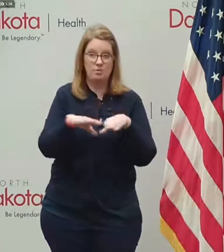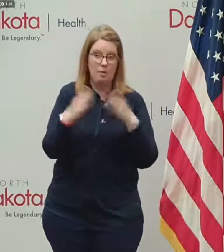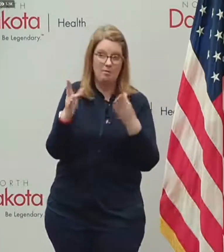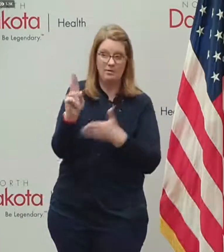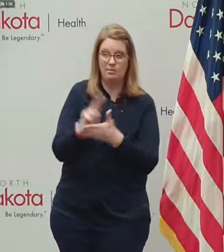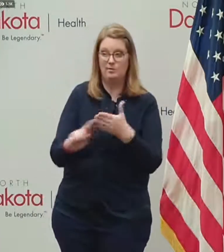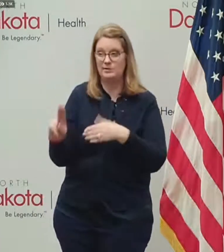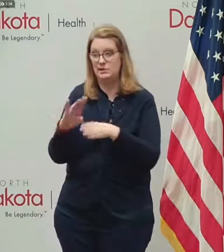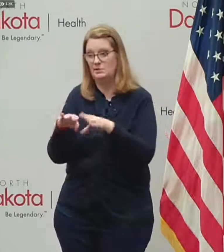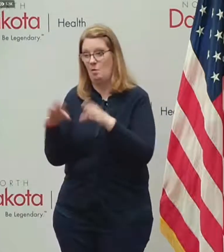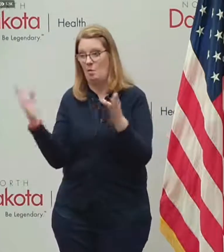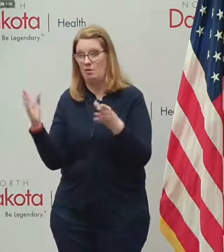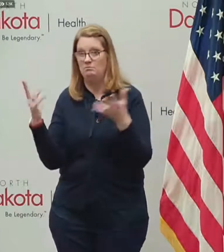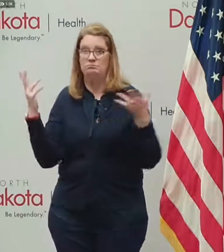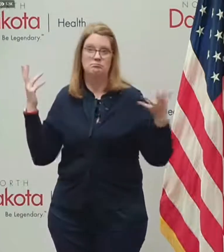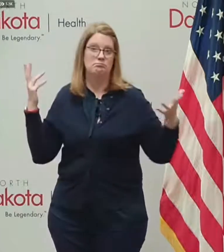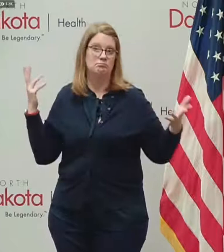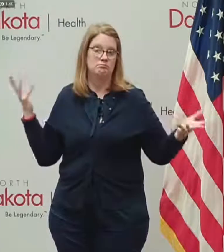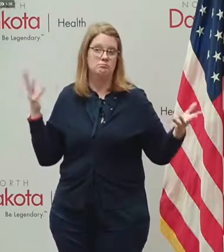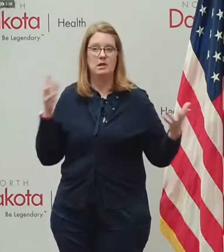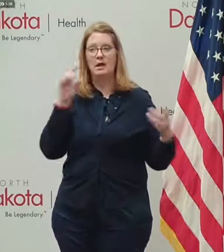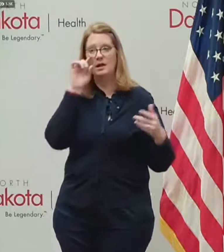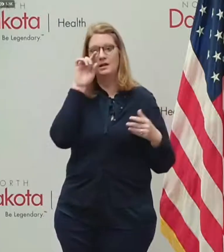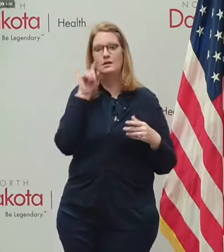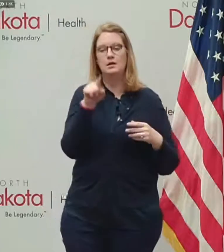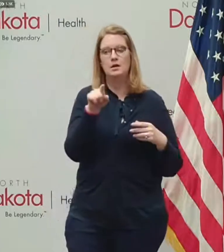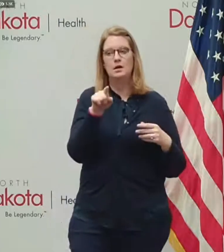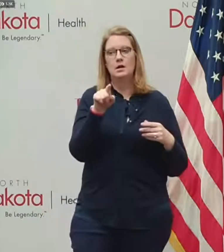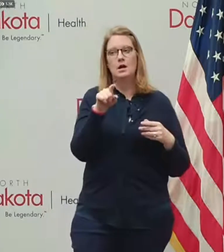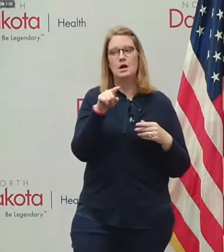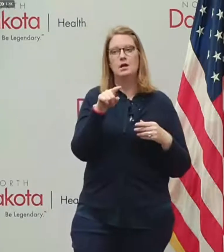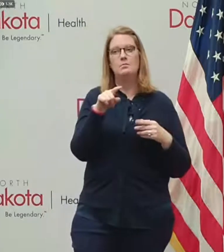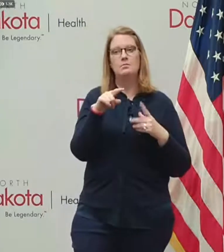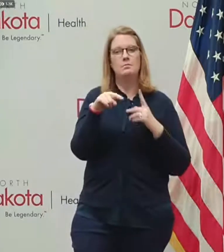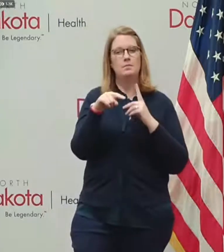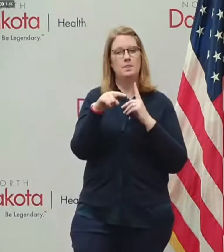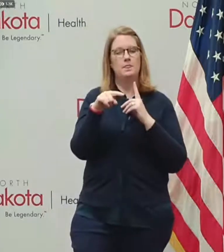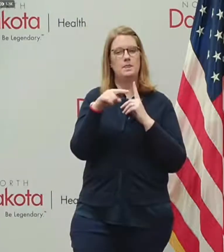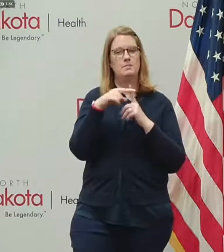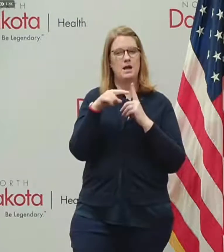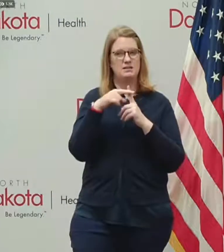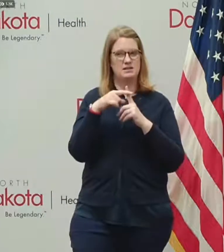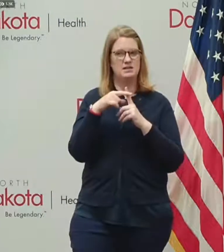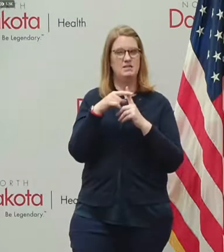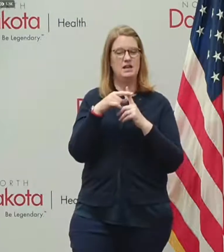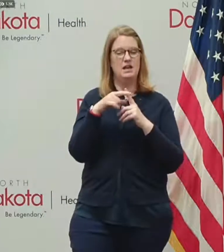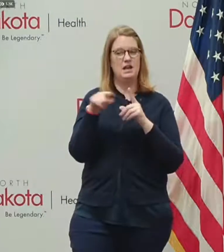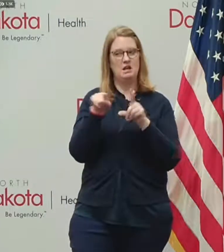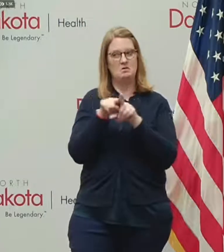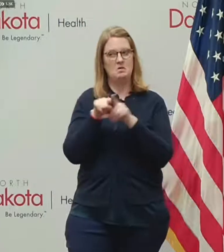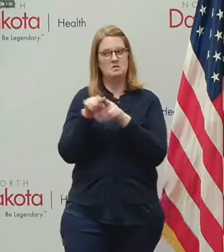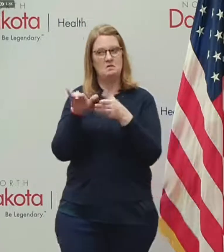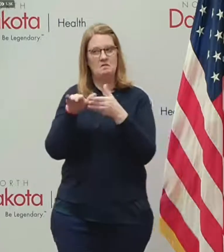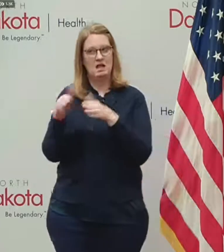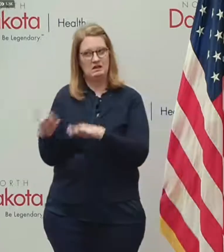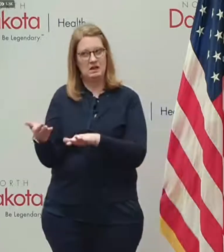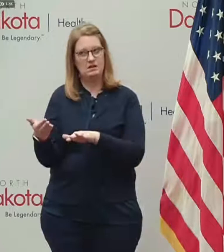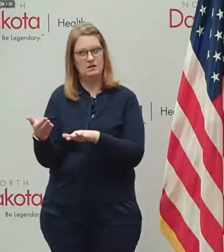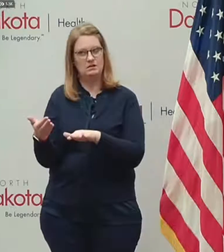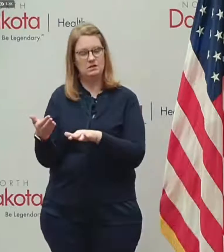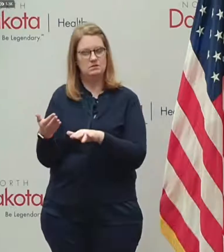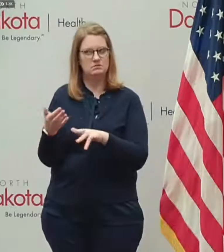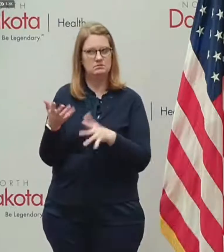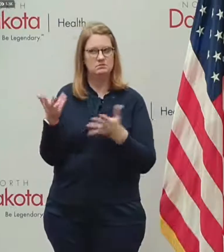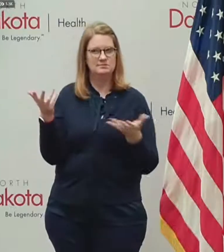open, and we're still among the least in terms of positivity rates, and even in terms of fatality rates. Every death is too high, but